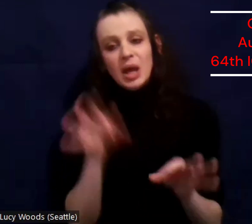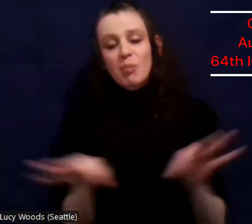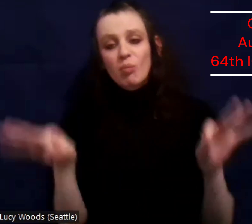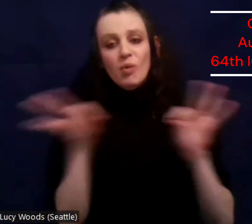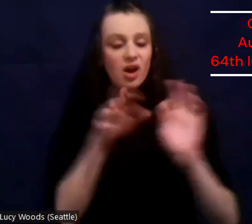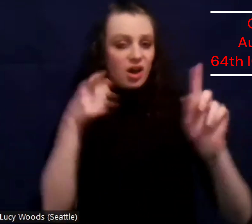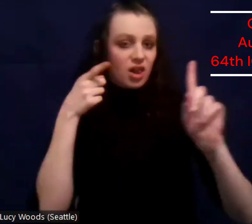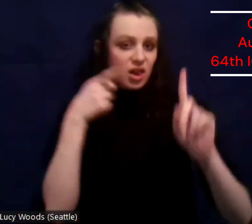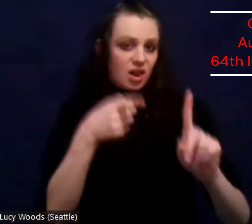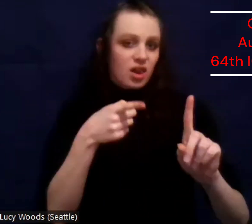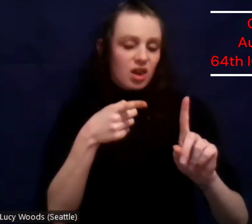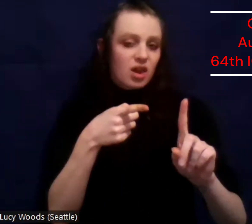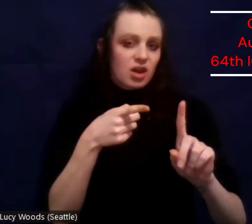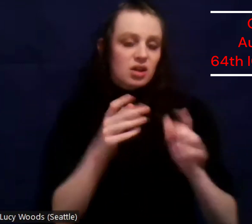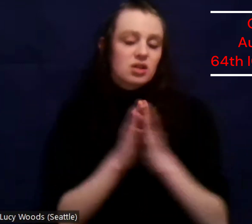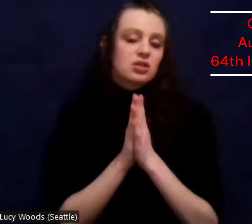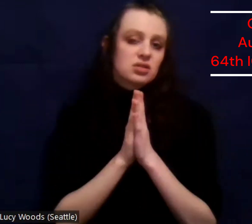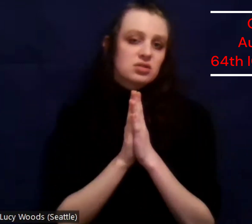that